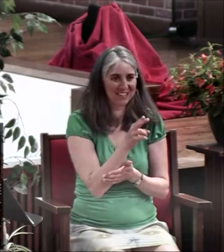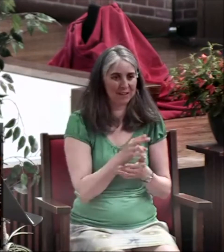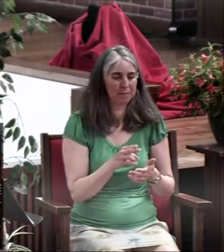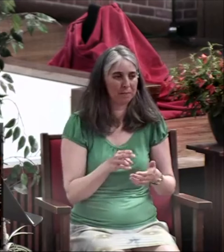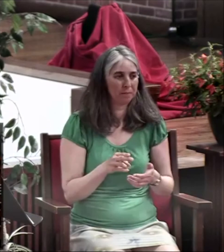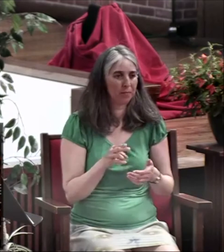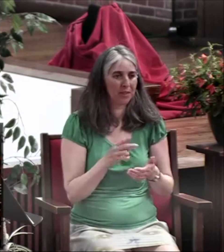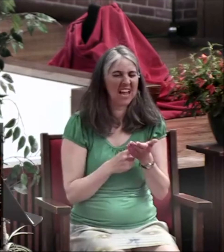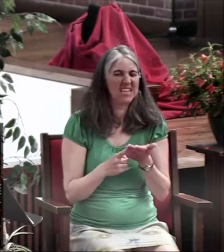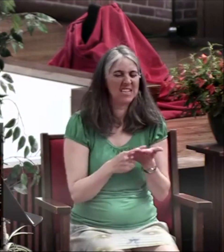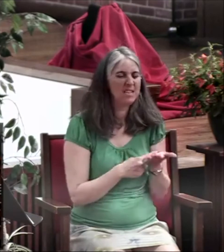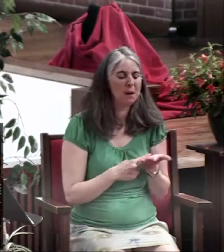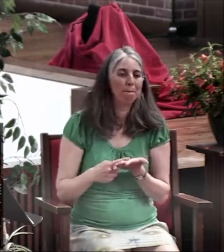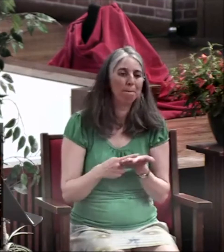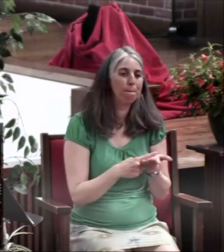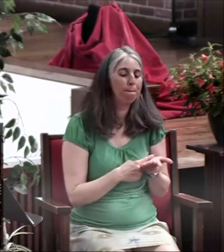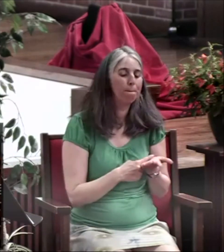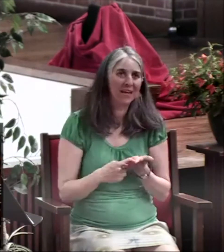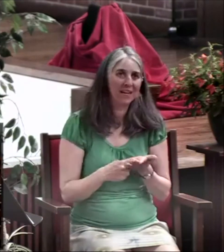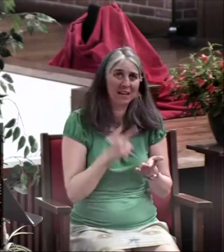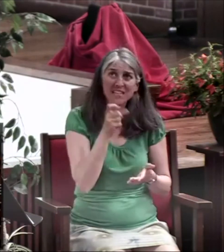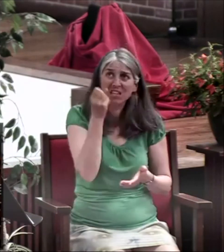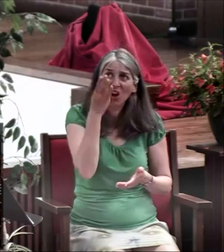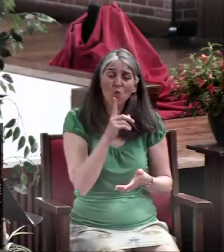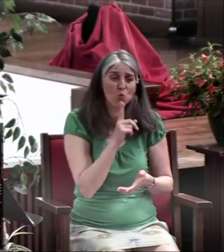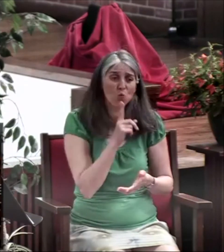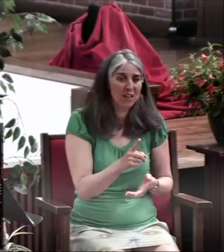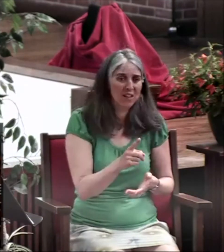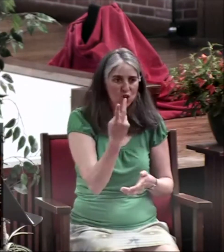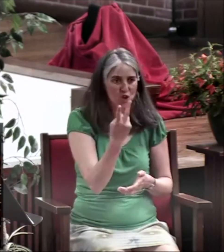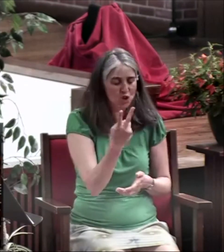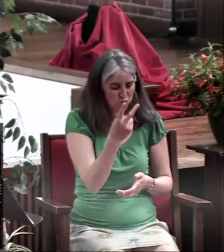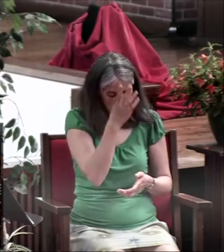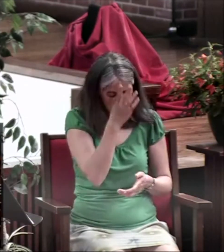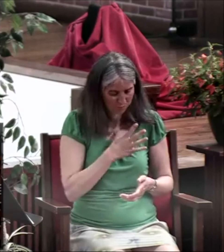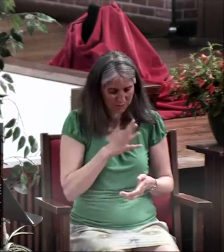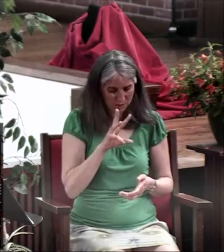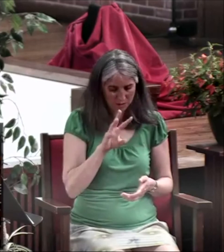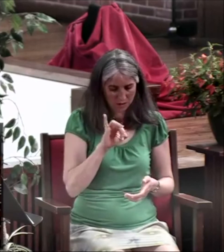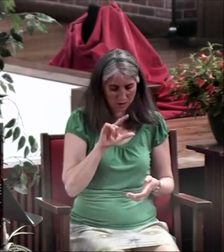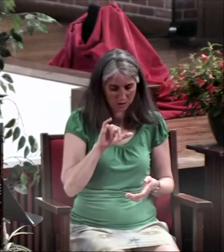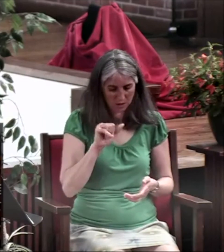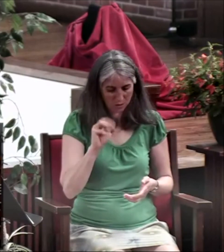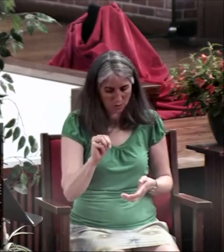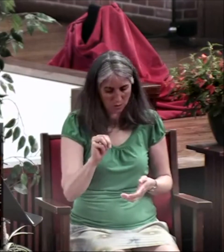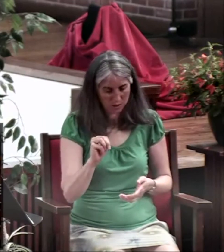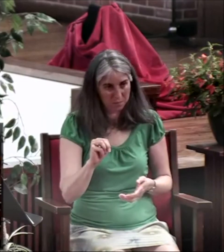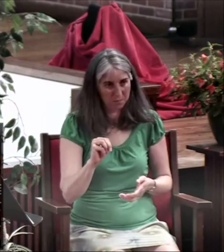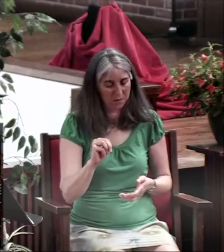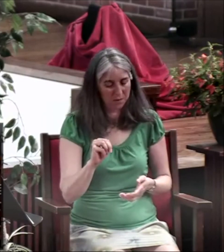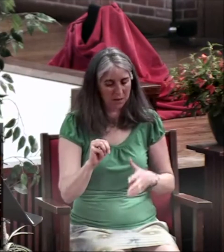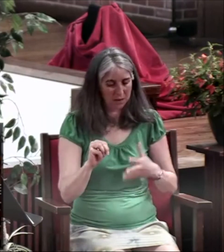It was a debate, one of these classic debates, is there a God? And there were two debaters, William Lane Craig and